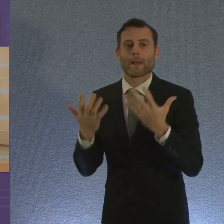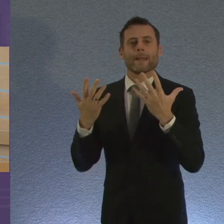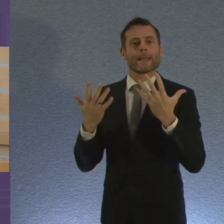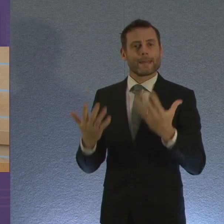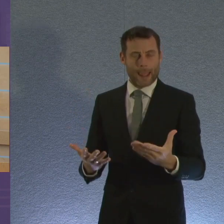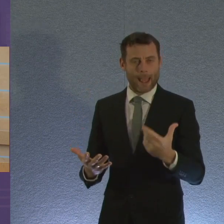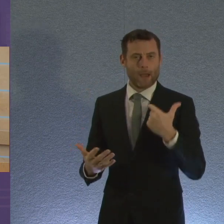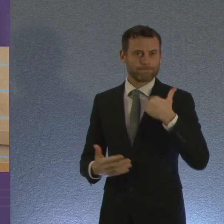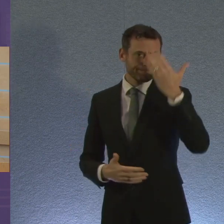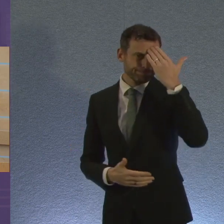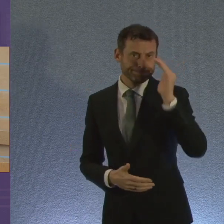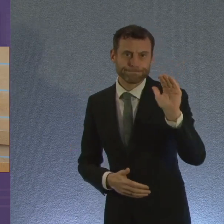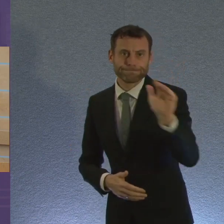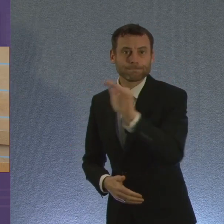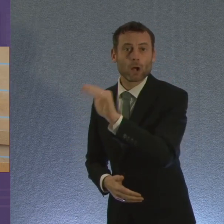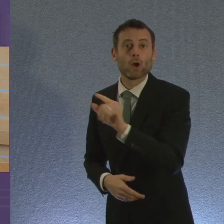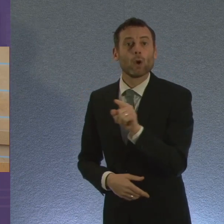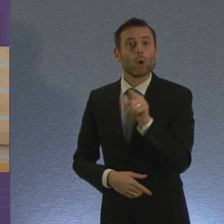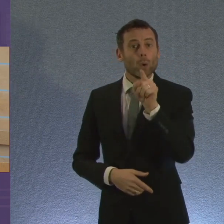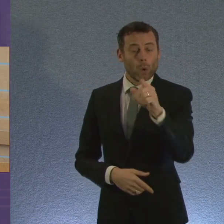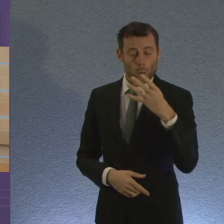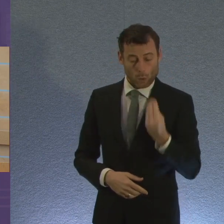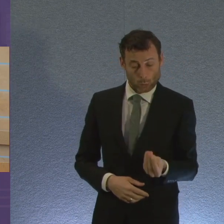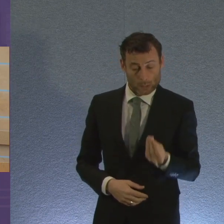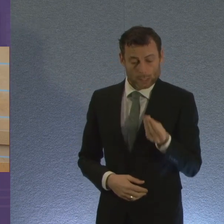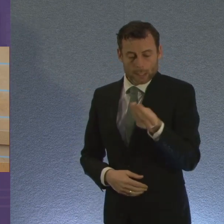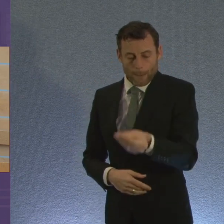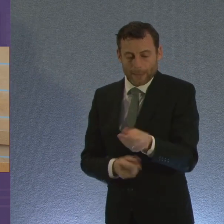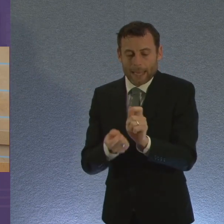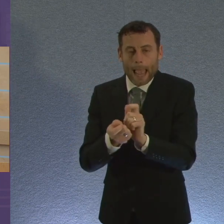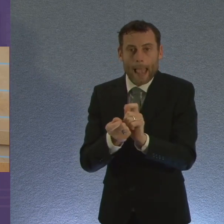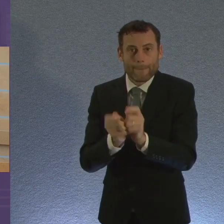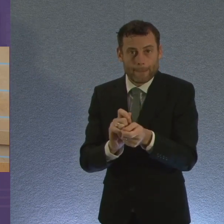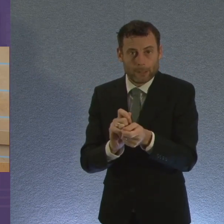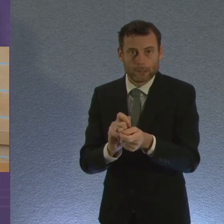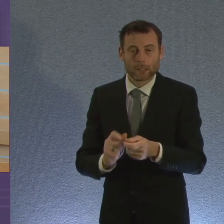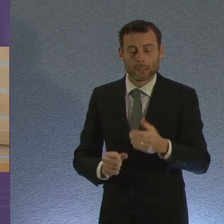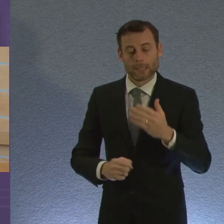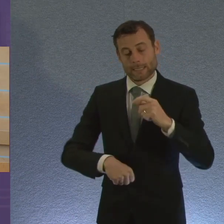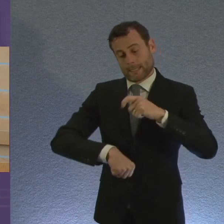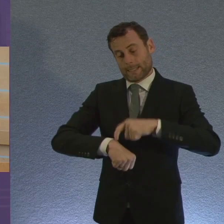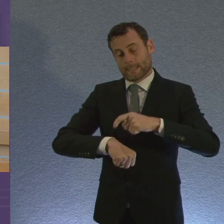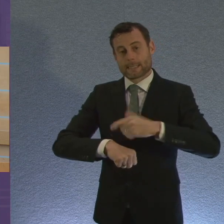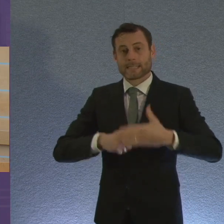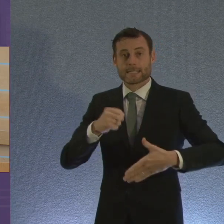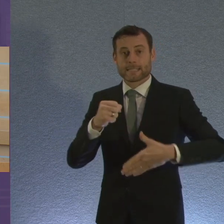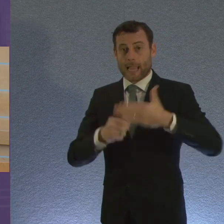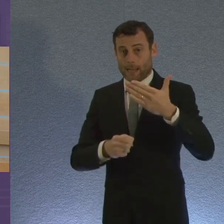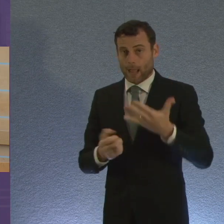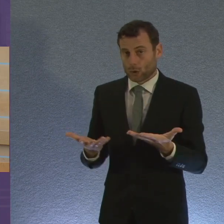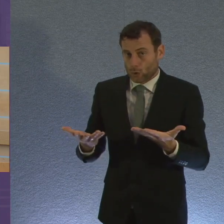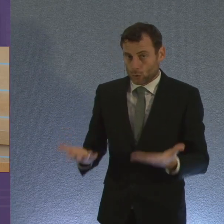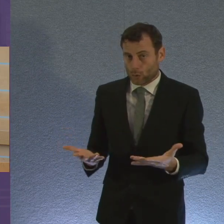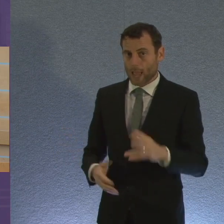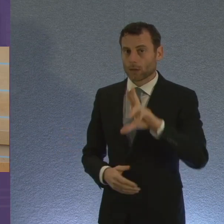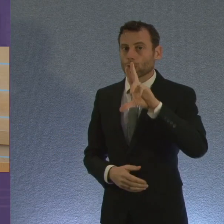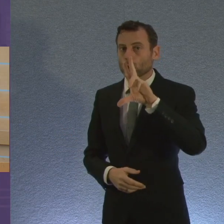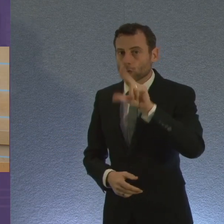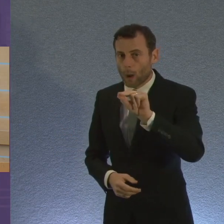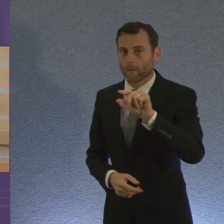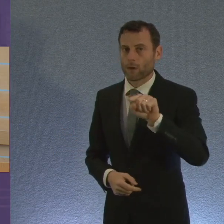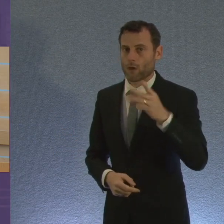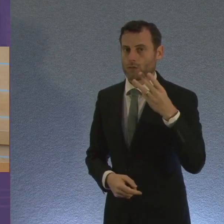deadline for lodging amendments at stage 2 is 12:30 p.m. today, 12:30, and a committee of the whole